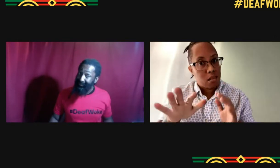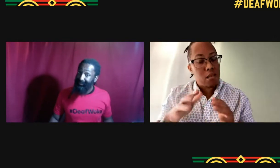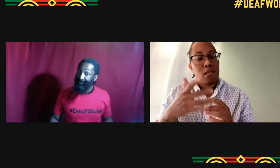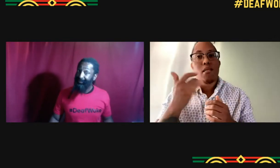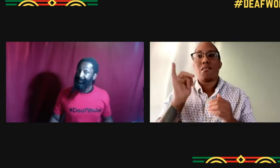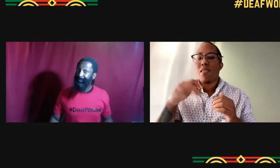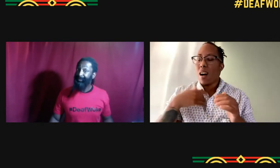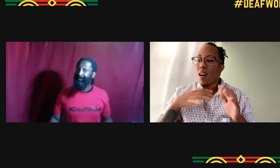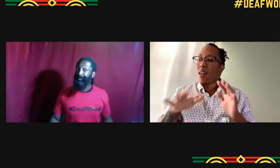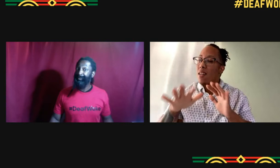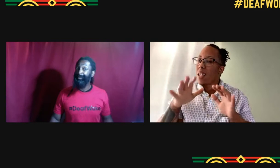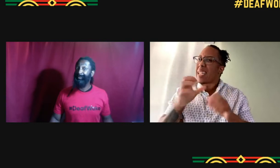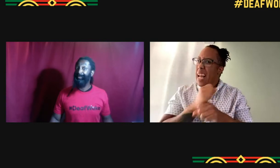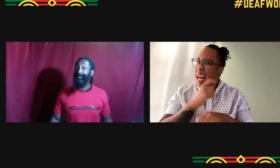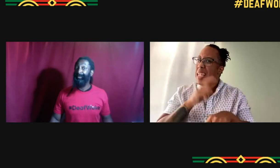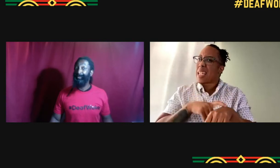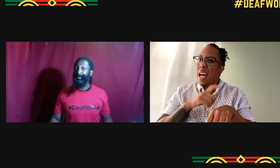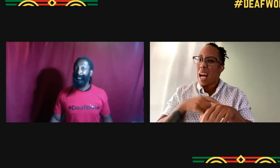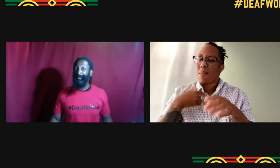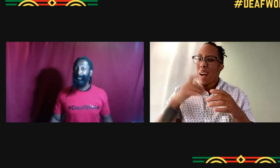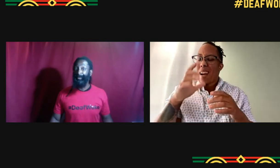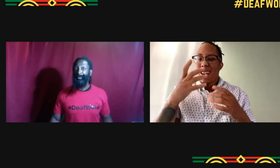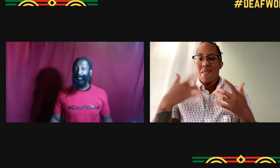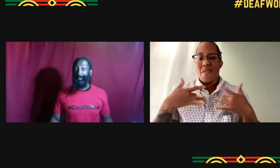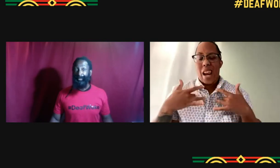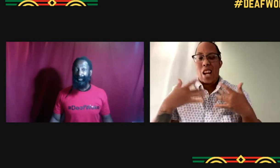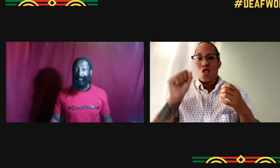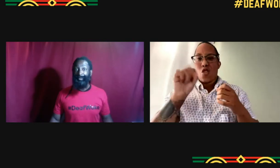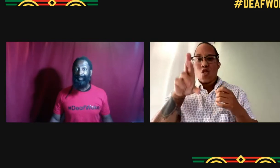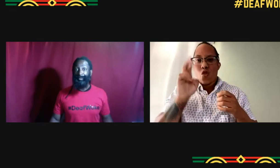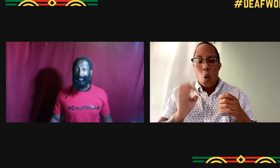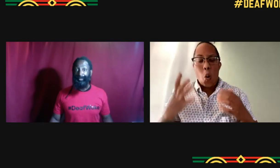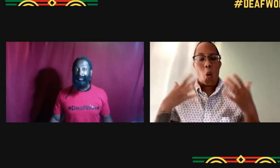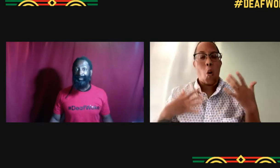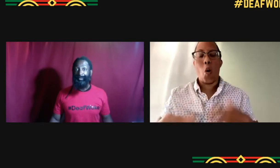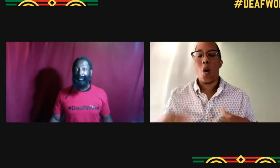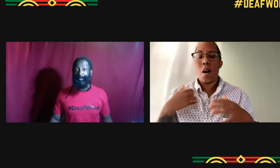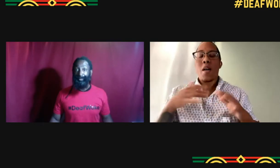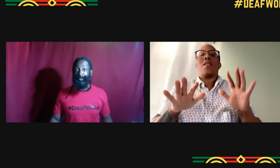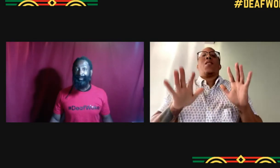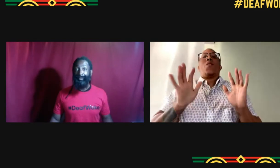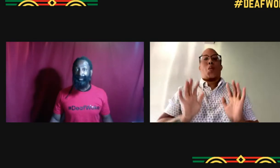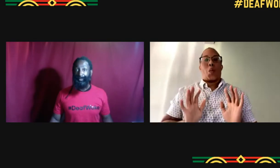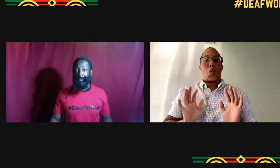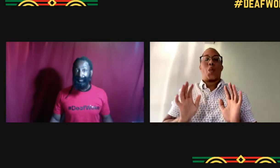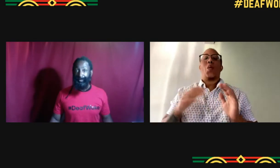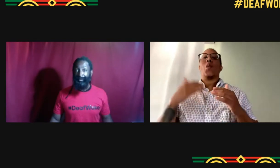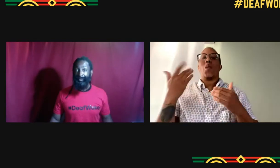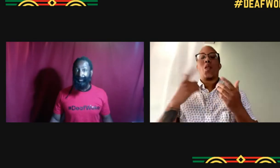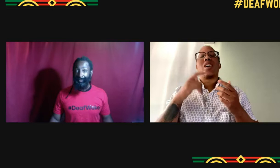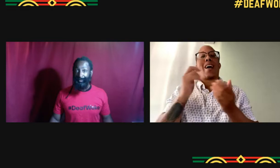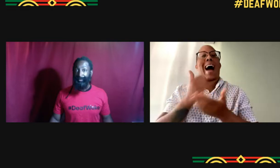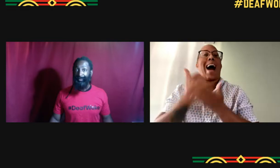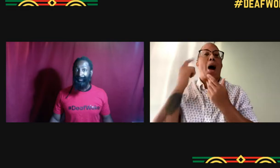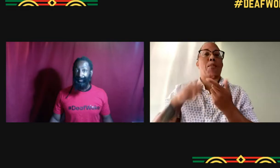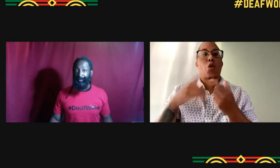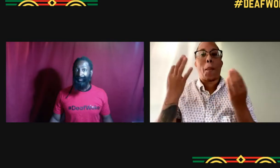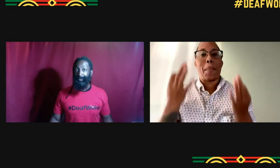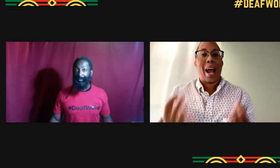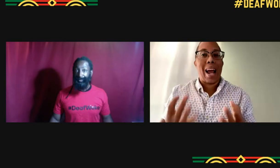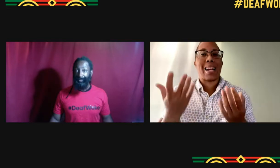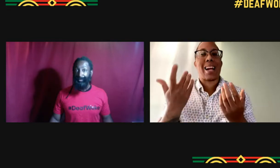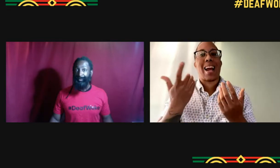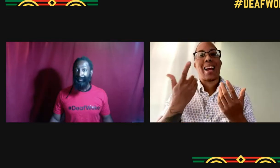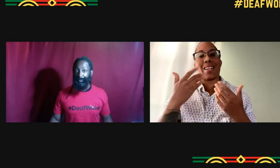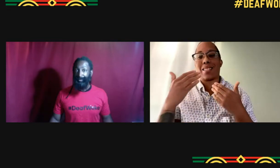yoga and found, wow, that even took time. You know, I would still feel sore